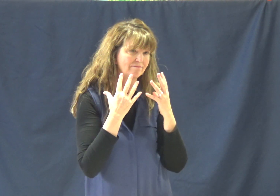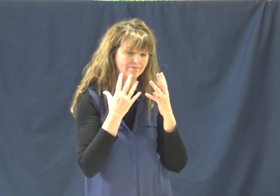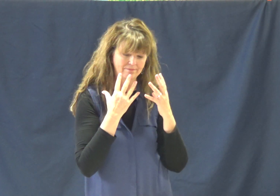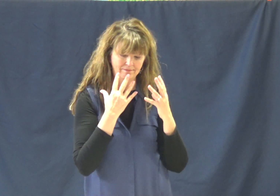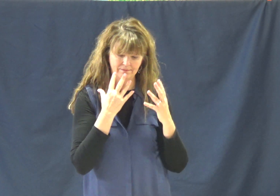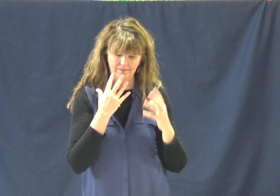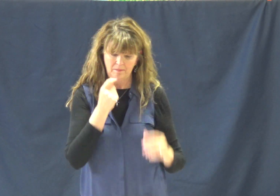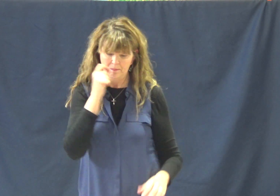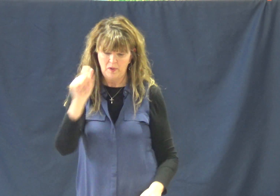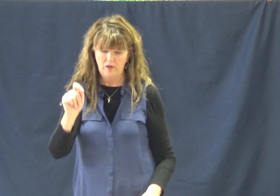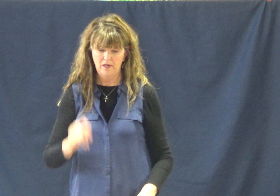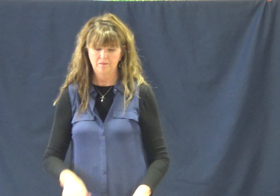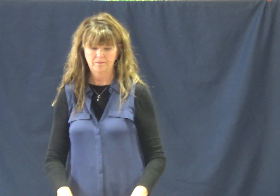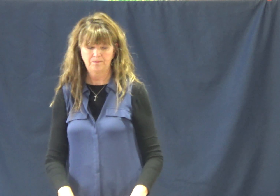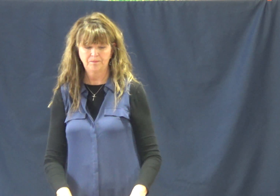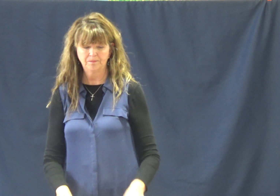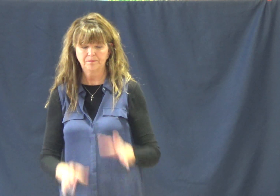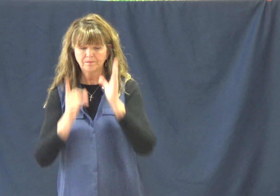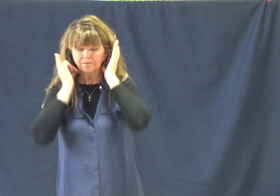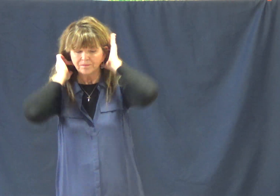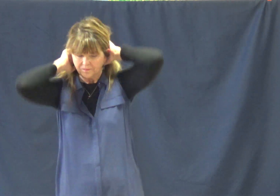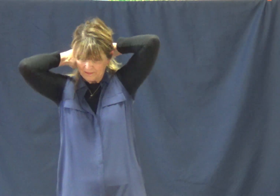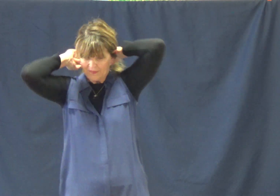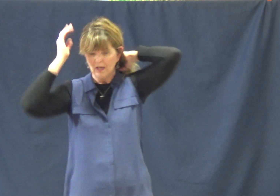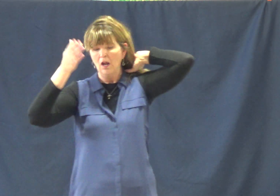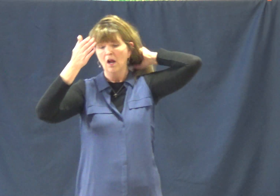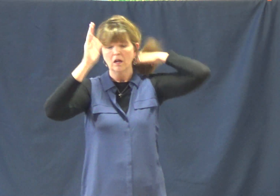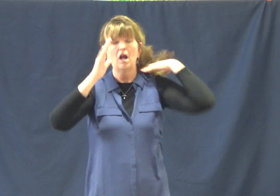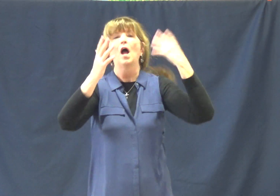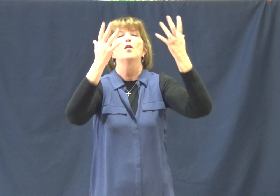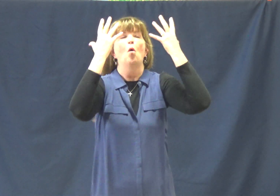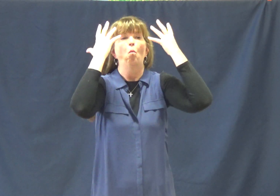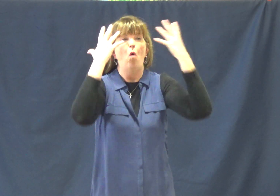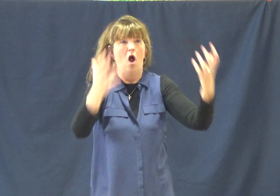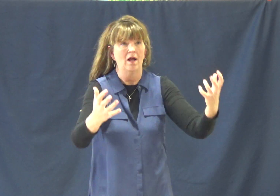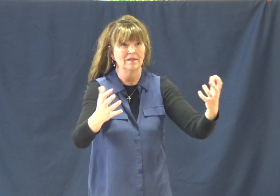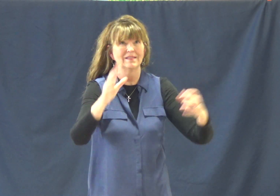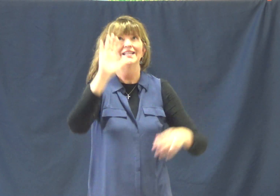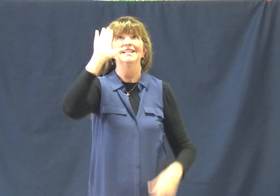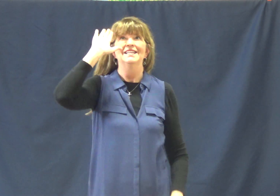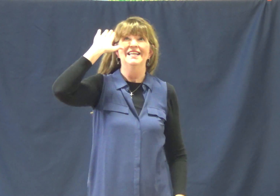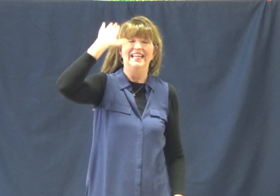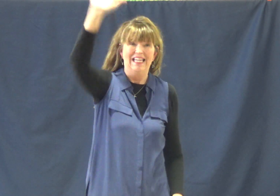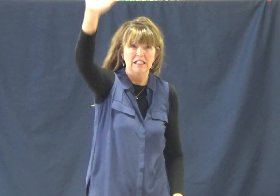It's sad that we live in the world of the glass half empty.